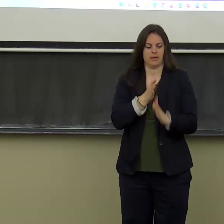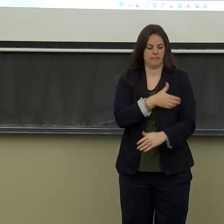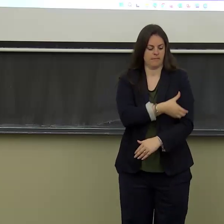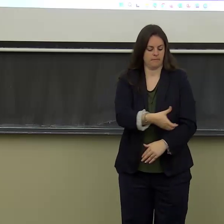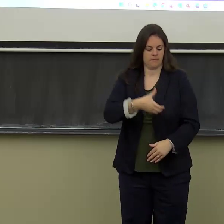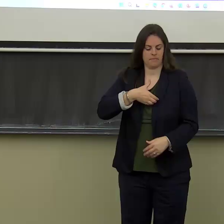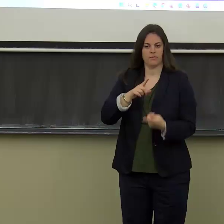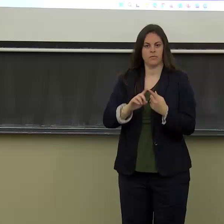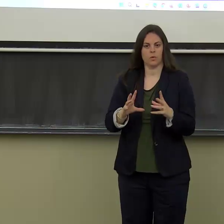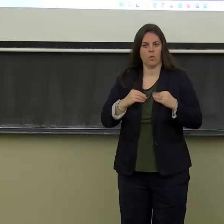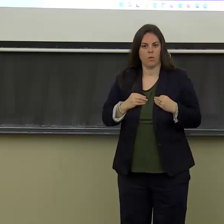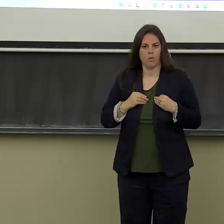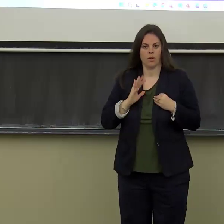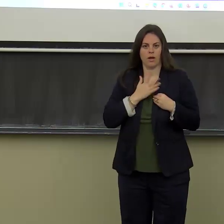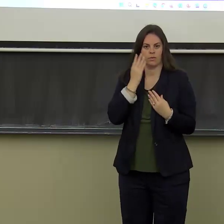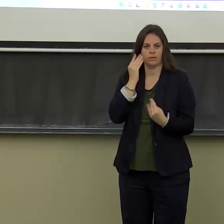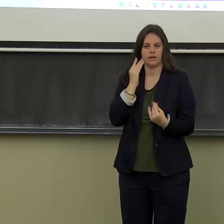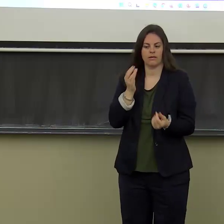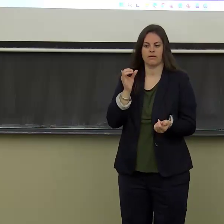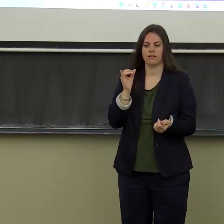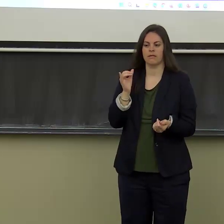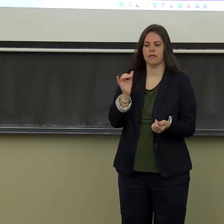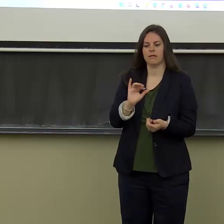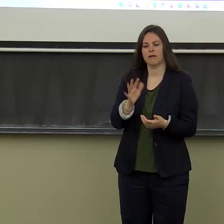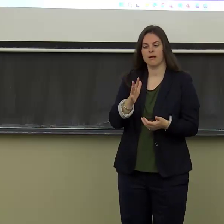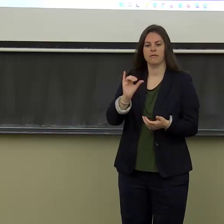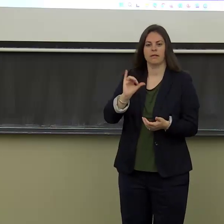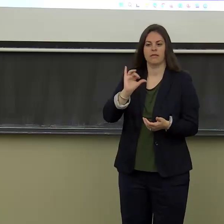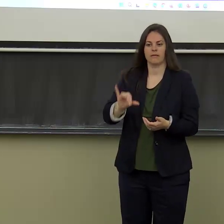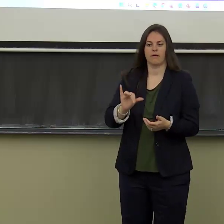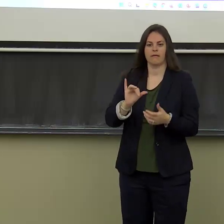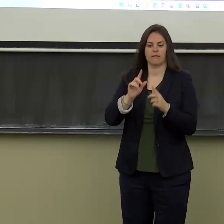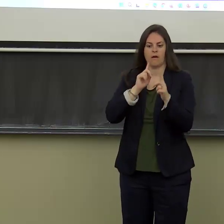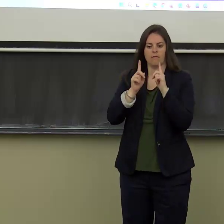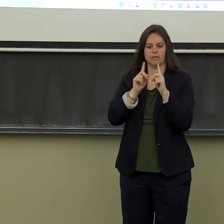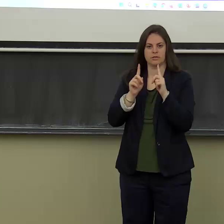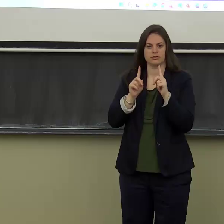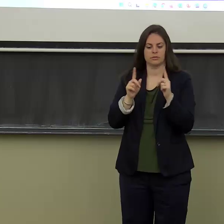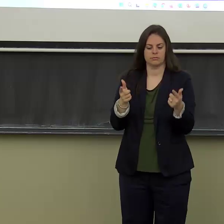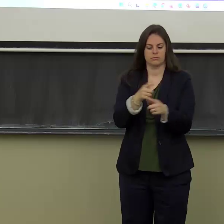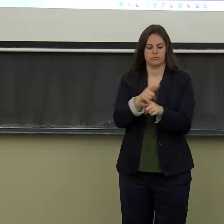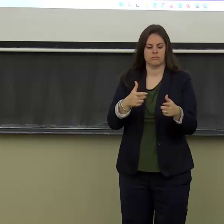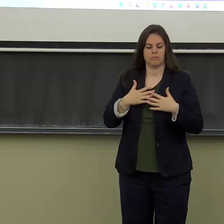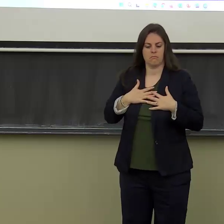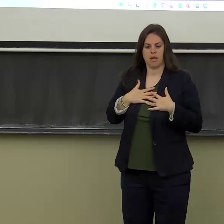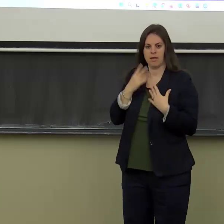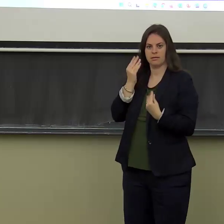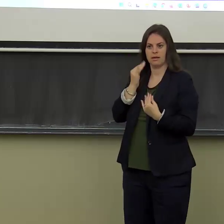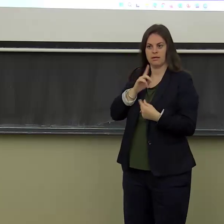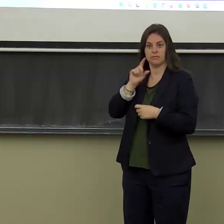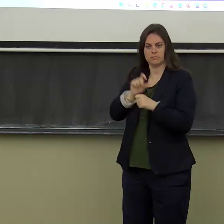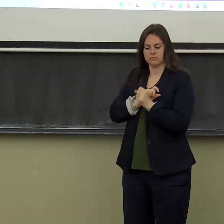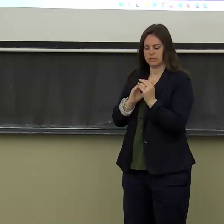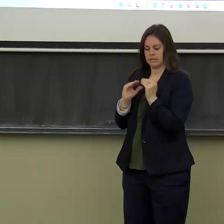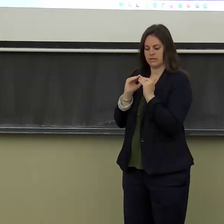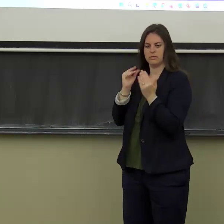that reciprocal conversation about my data is also currency. And I wonder if, how